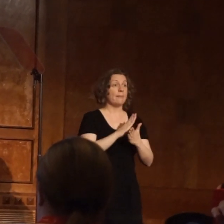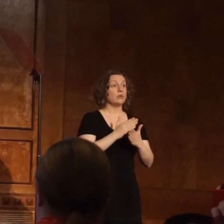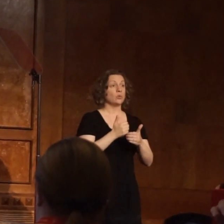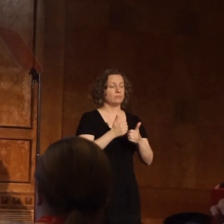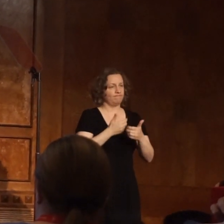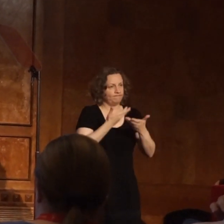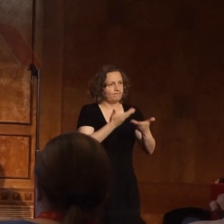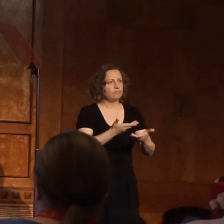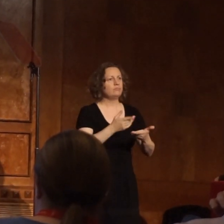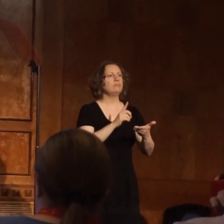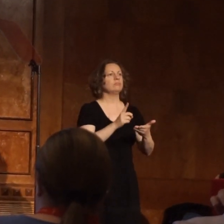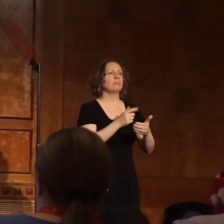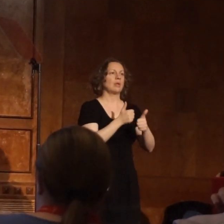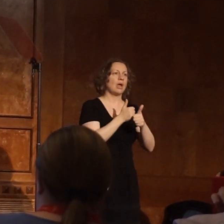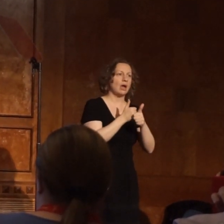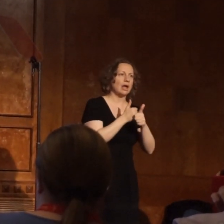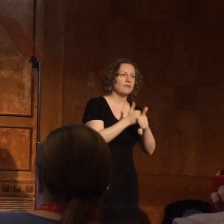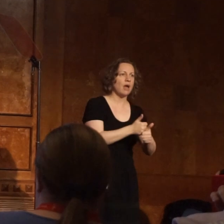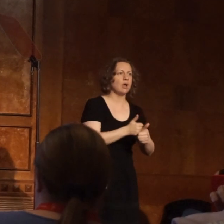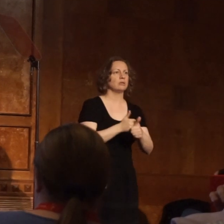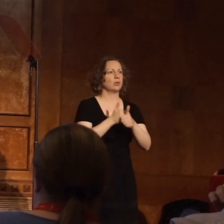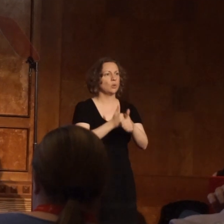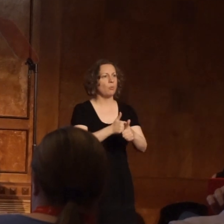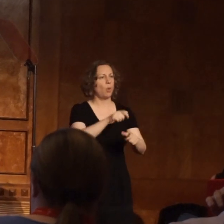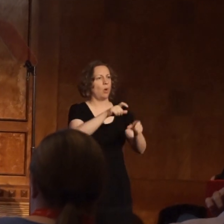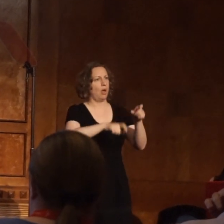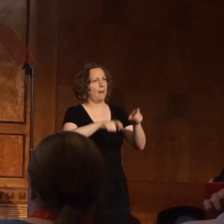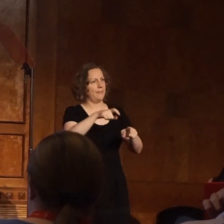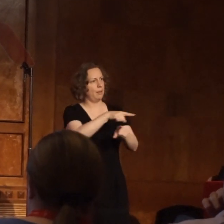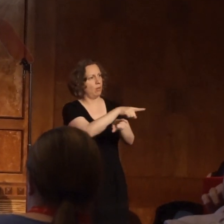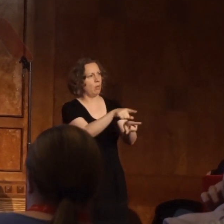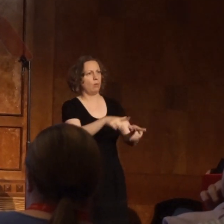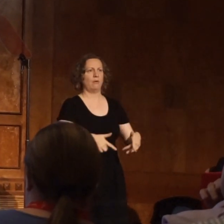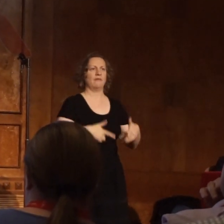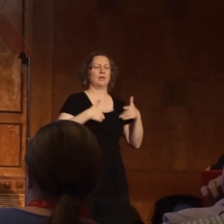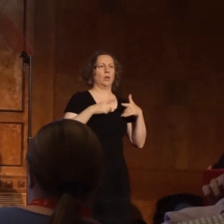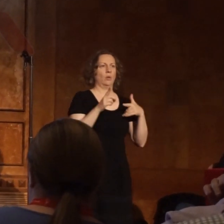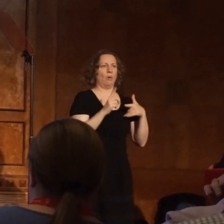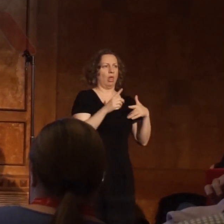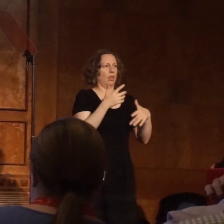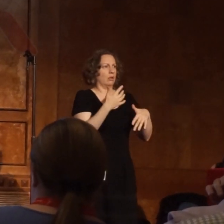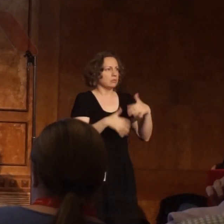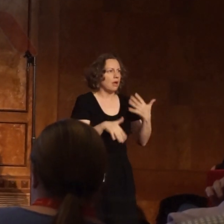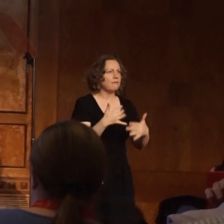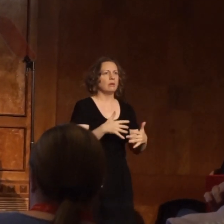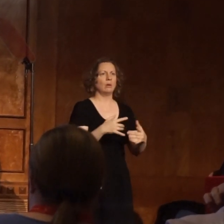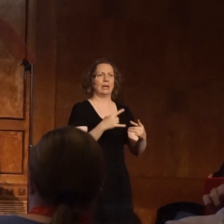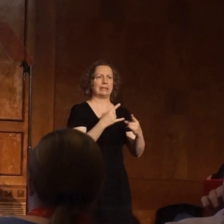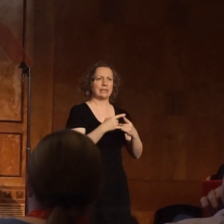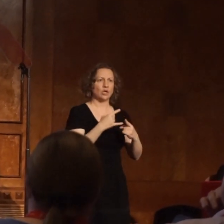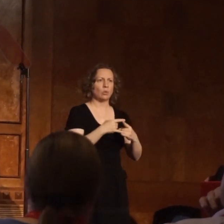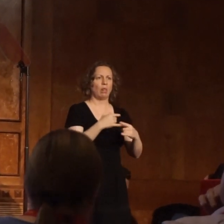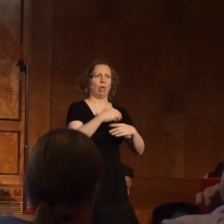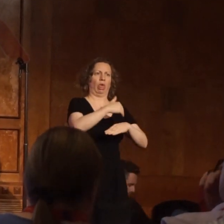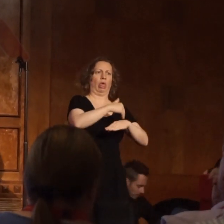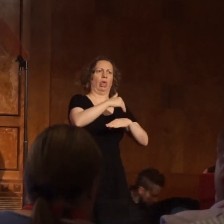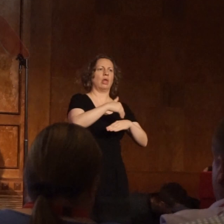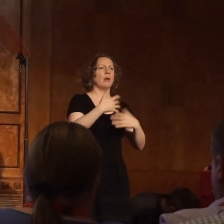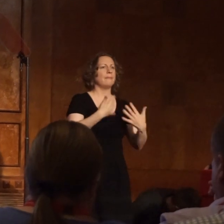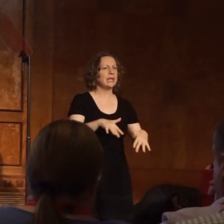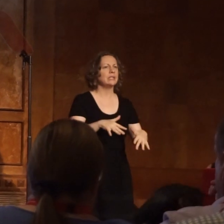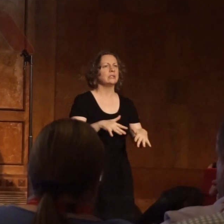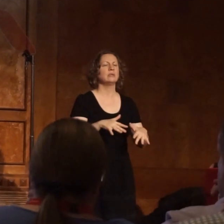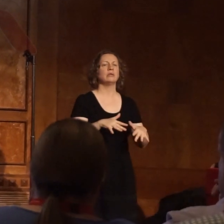An additional first step to reporting complaints to guide and support complainants through our procedures. But